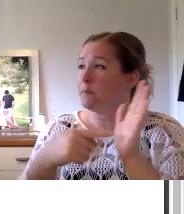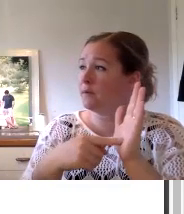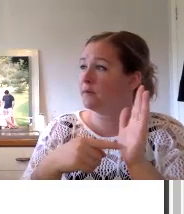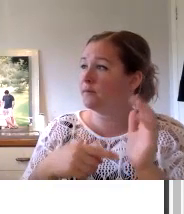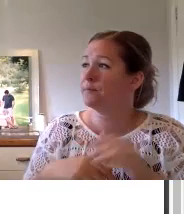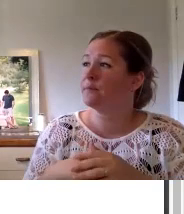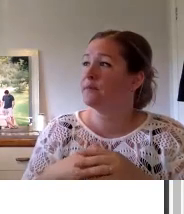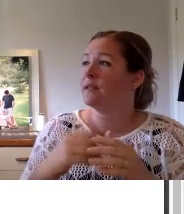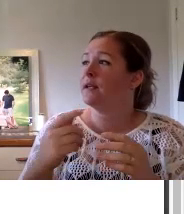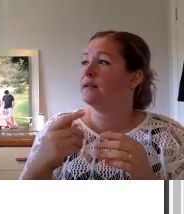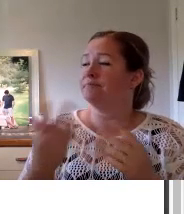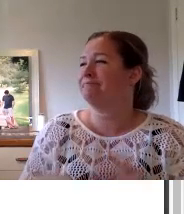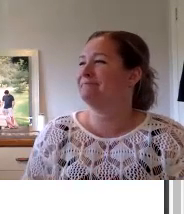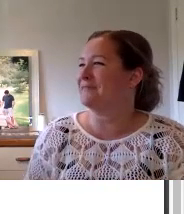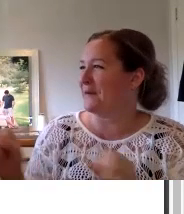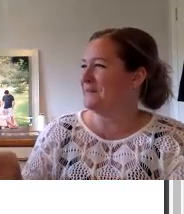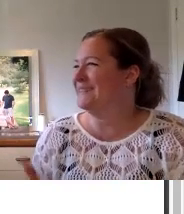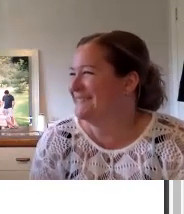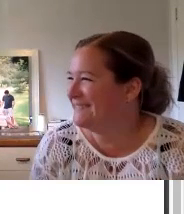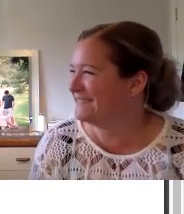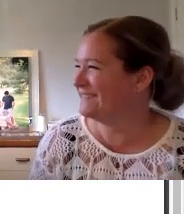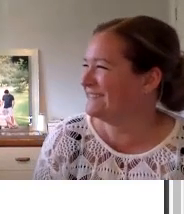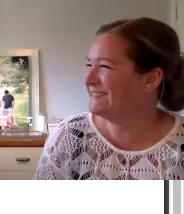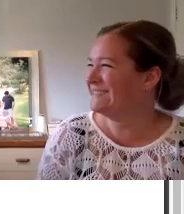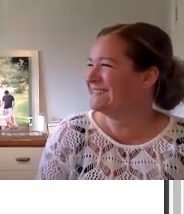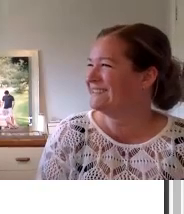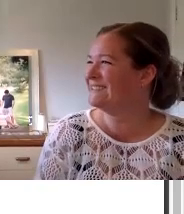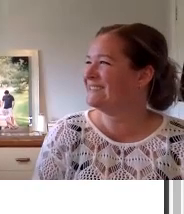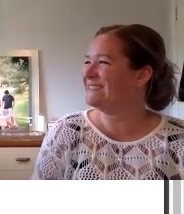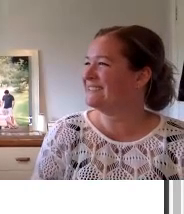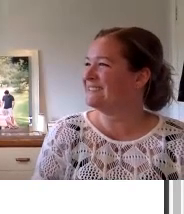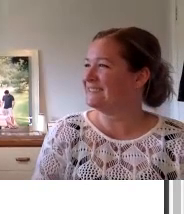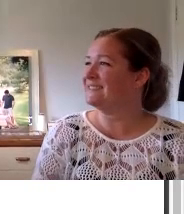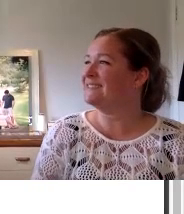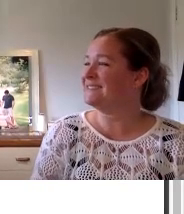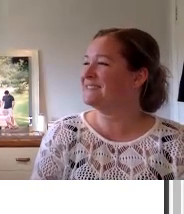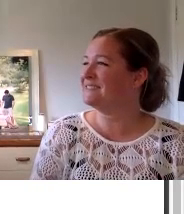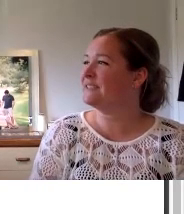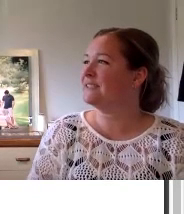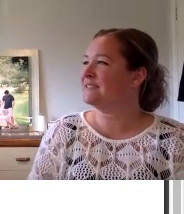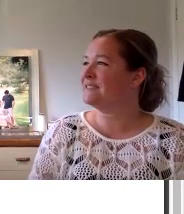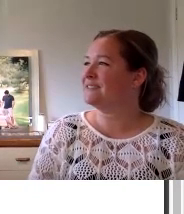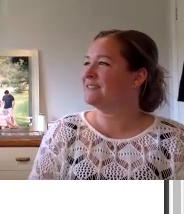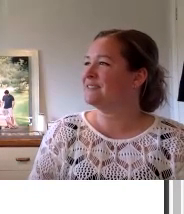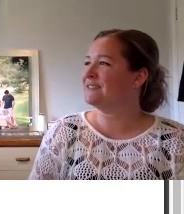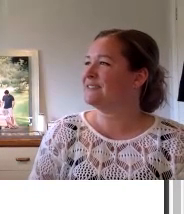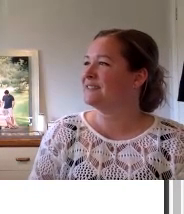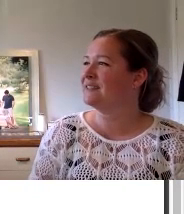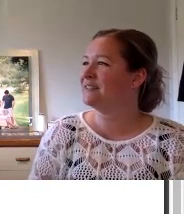for example, you know, go into the Metro store, the retail store for food.